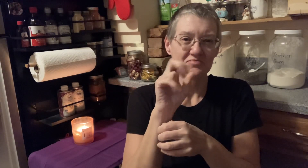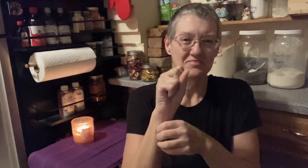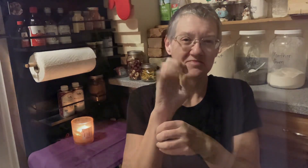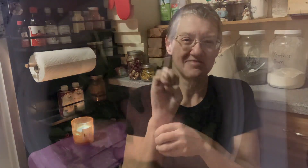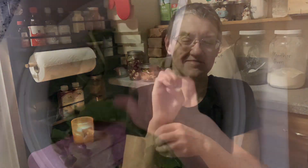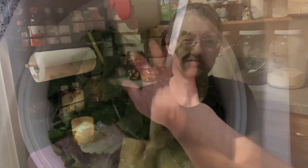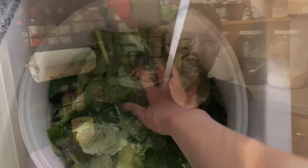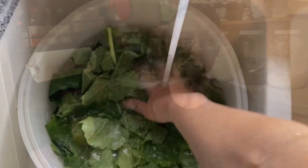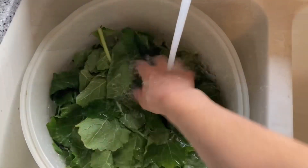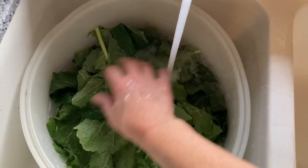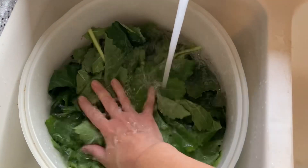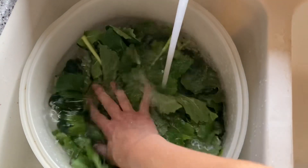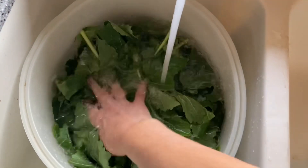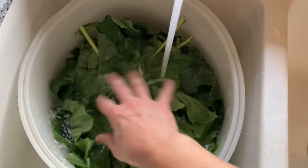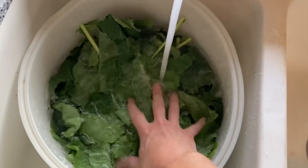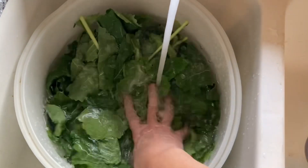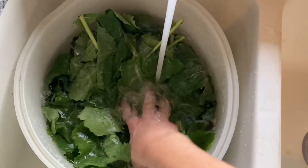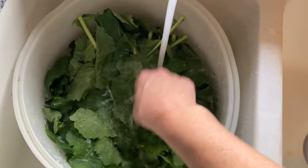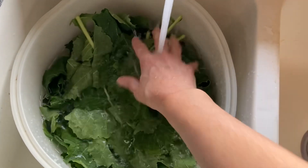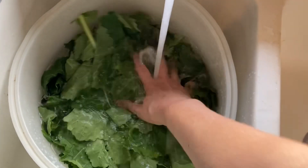rinse once.